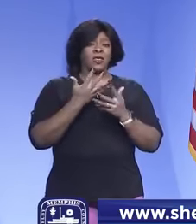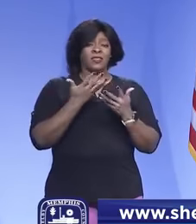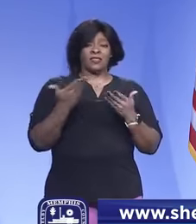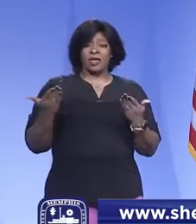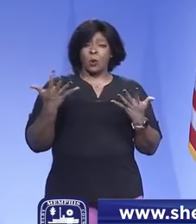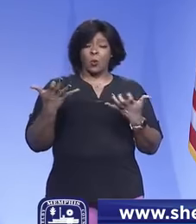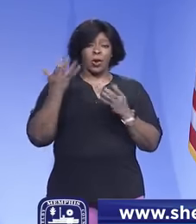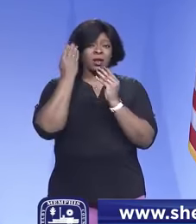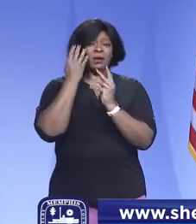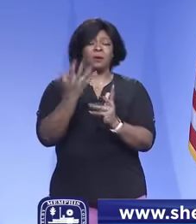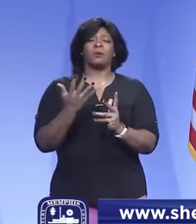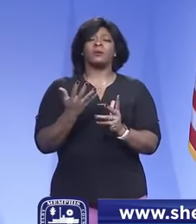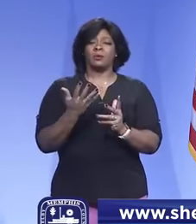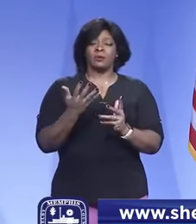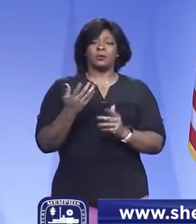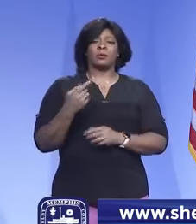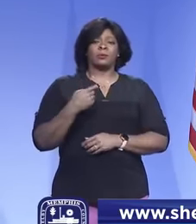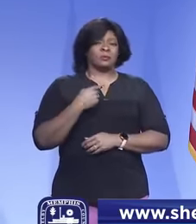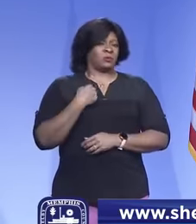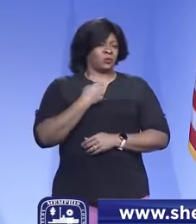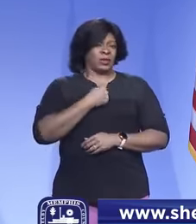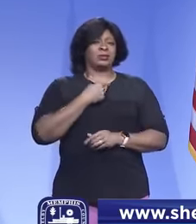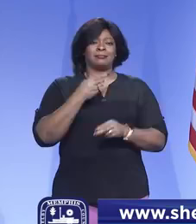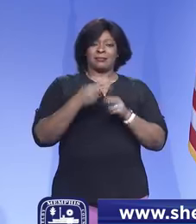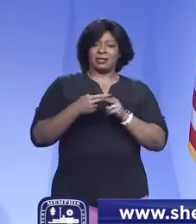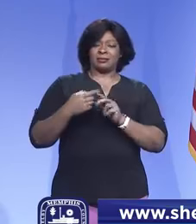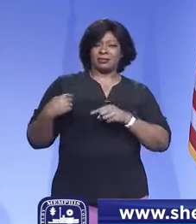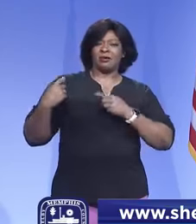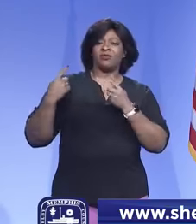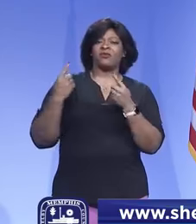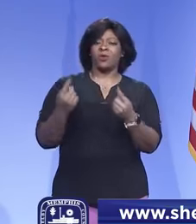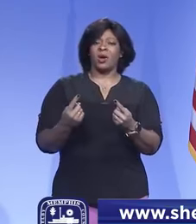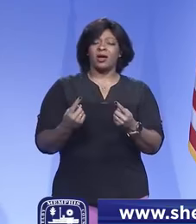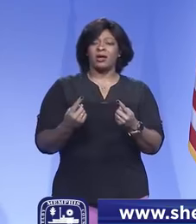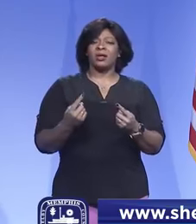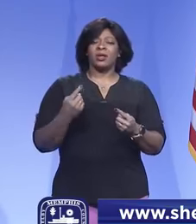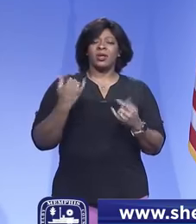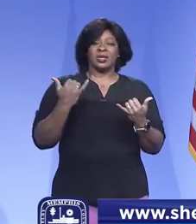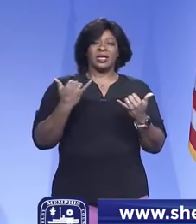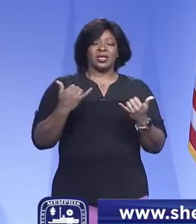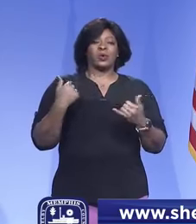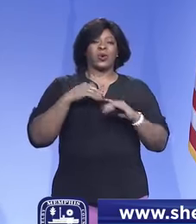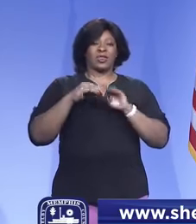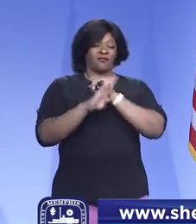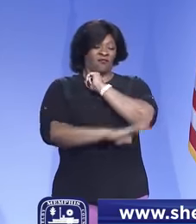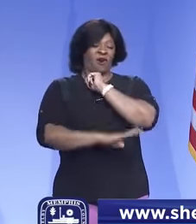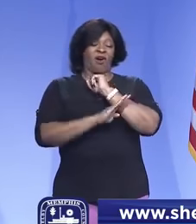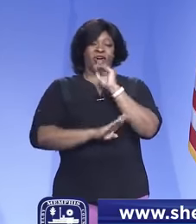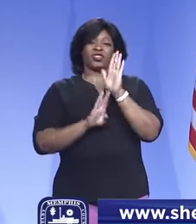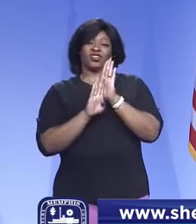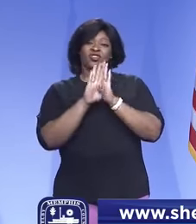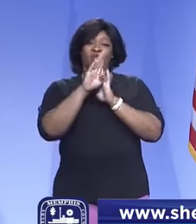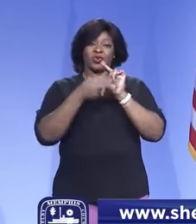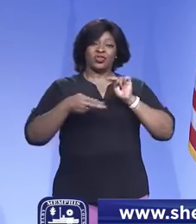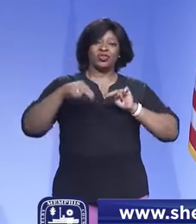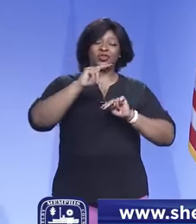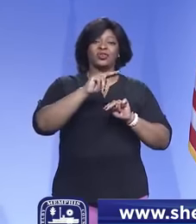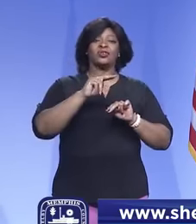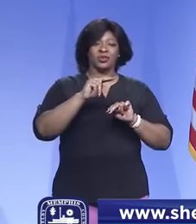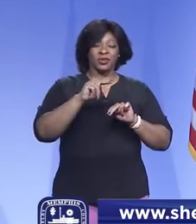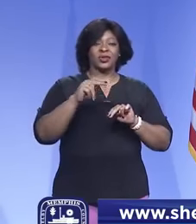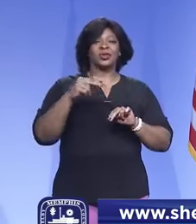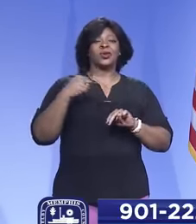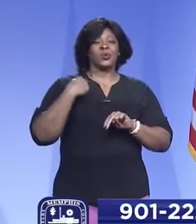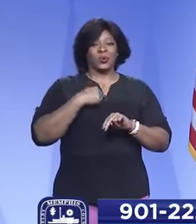note, we have said for some time now that we are really at the fall surge, that we were foreshadowing a